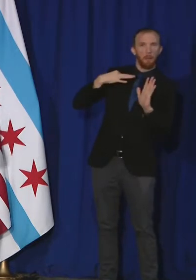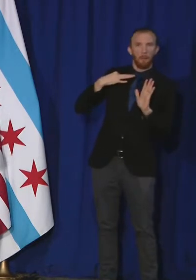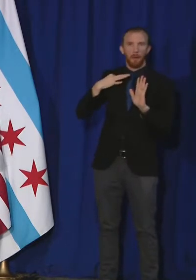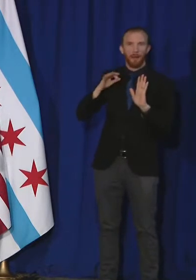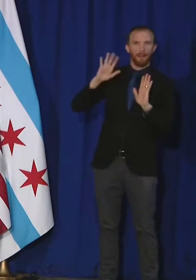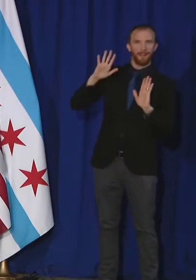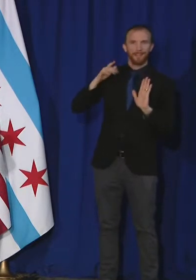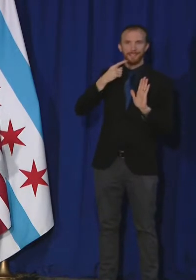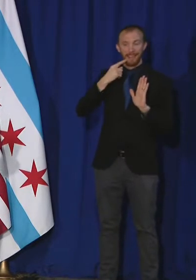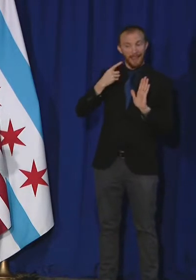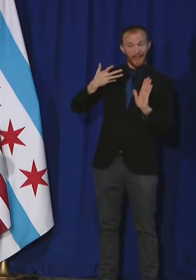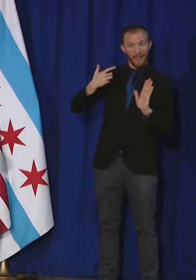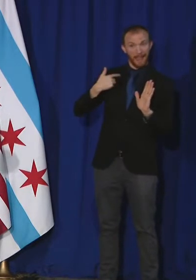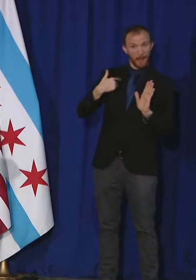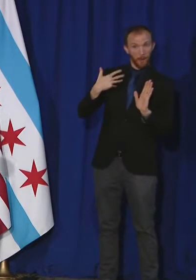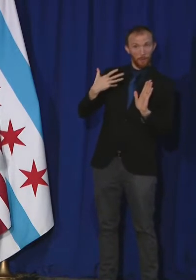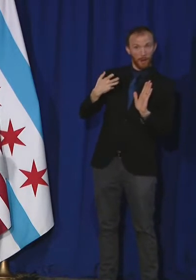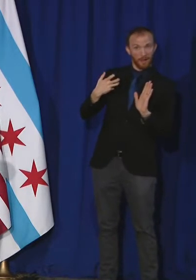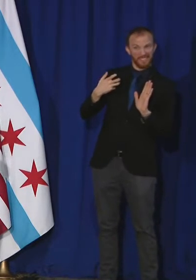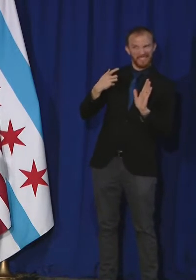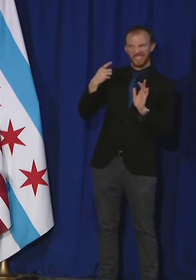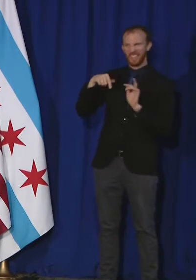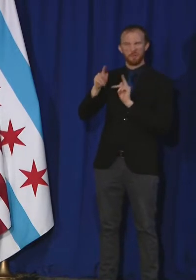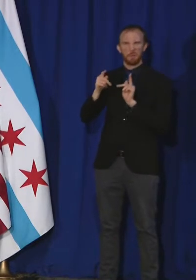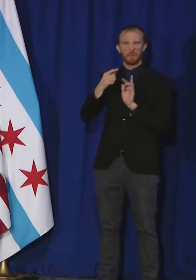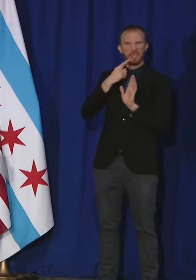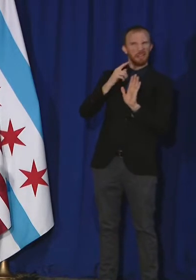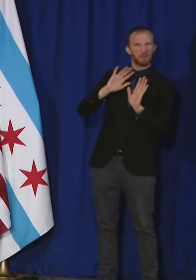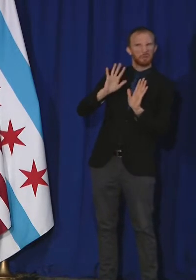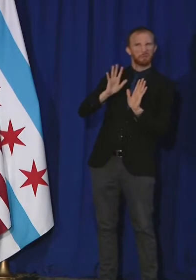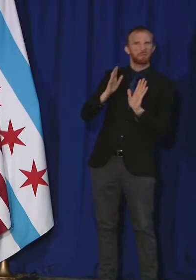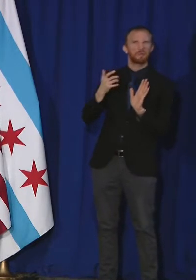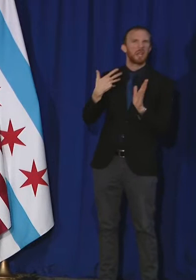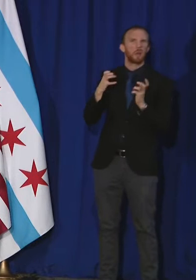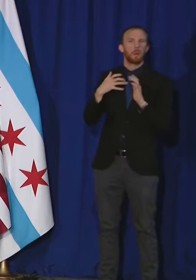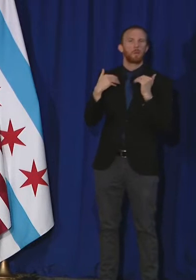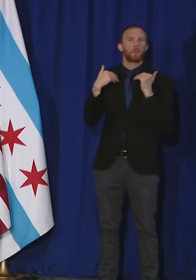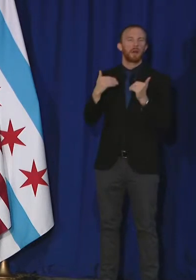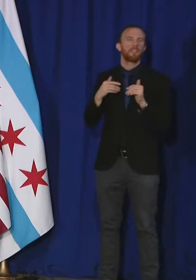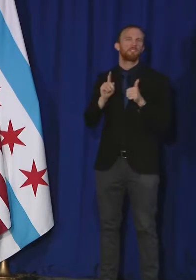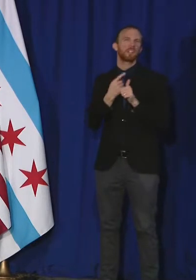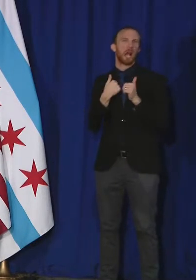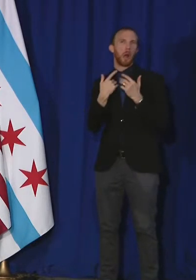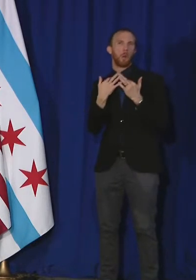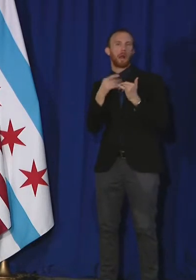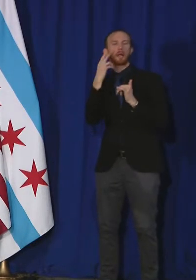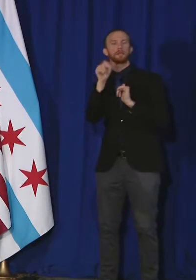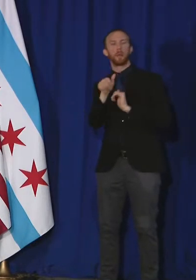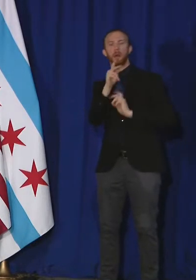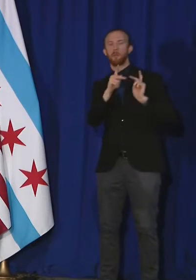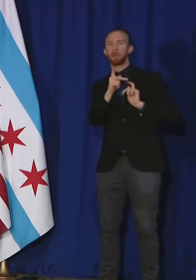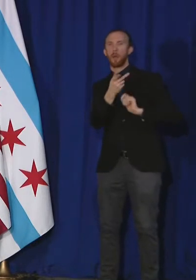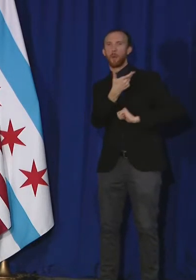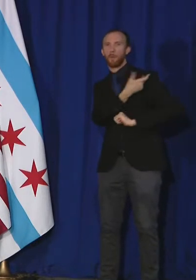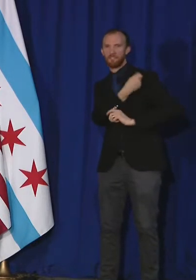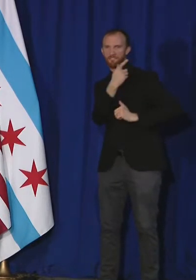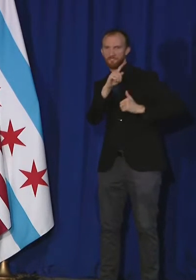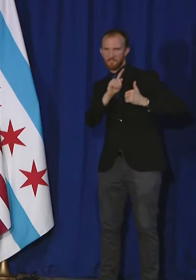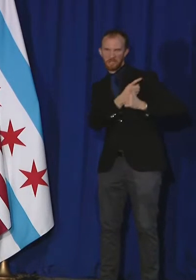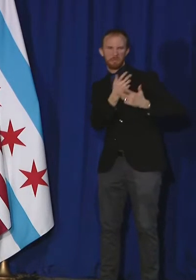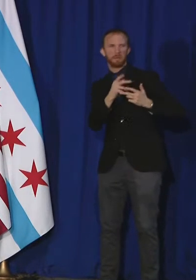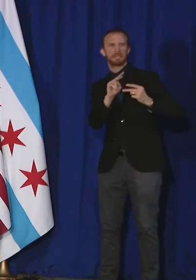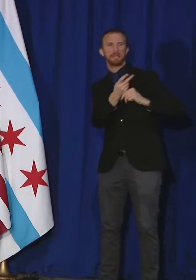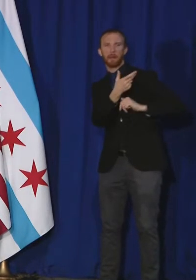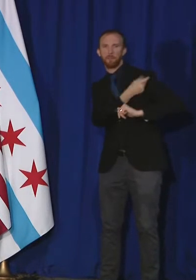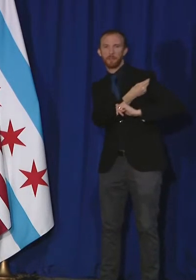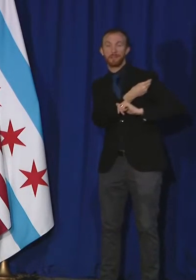beginning, who said, I want to wait and watch some of my coworkers get their vaccine, maybe even their second vaccine. We just